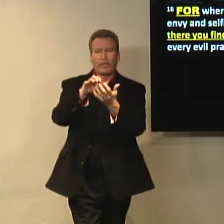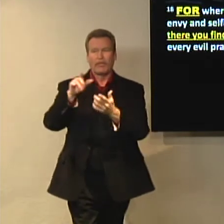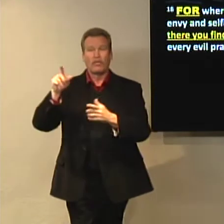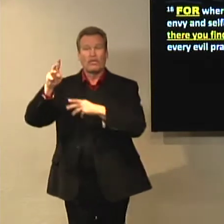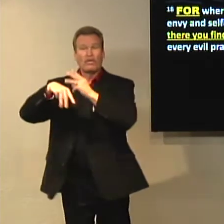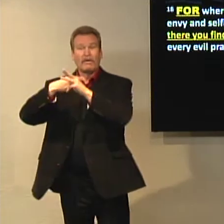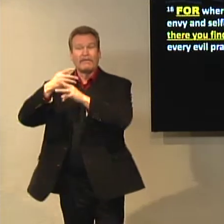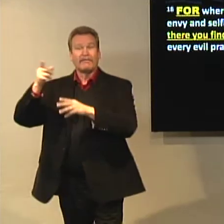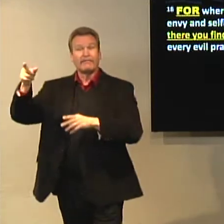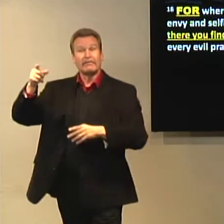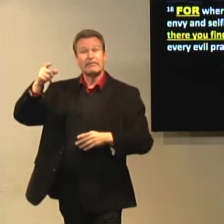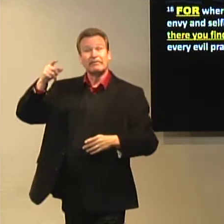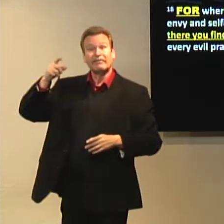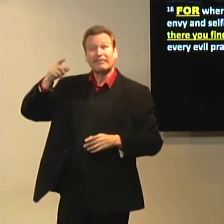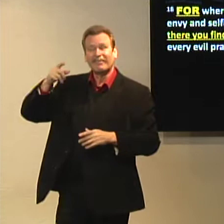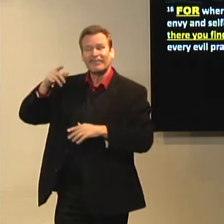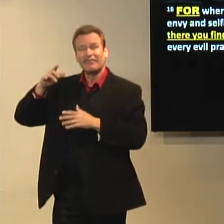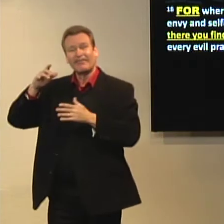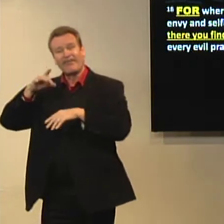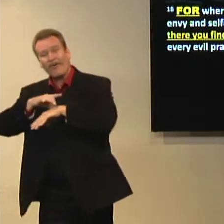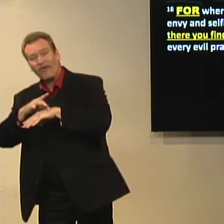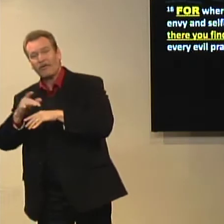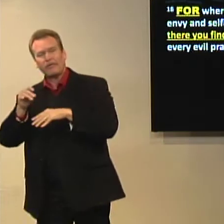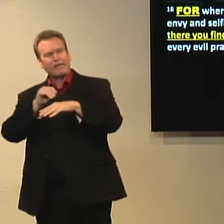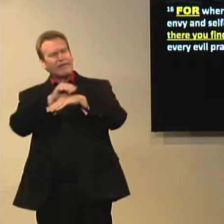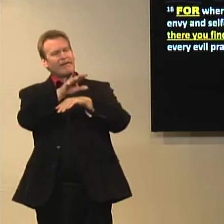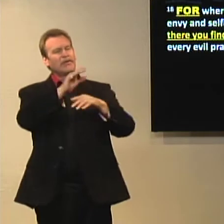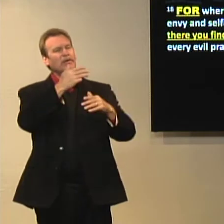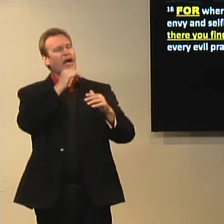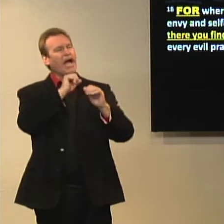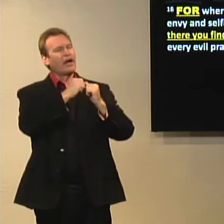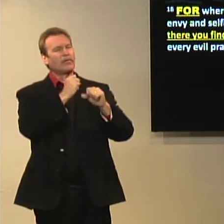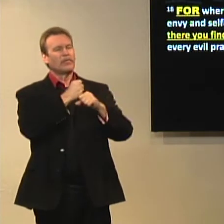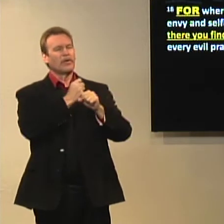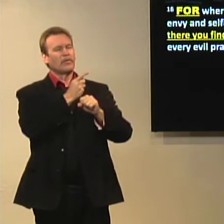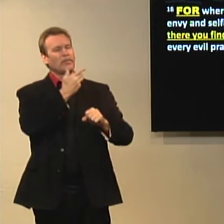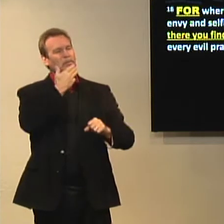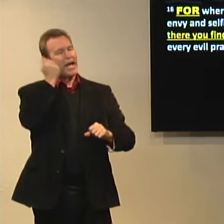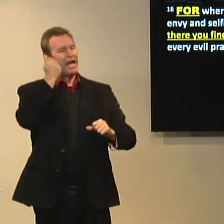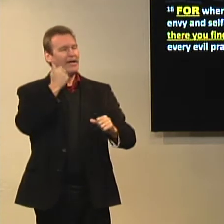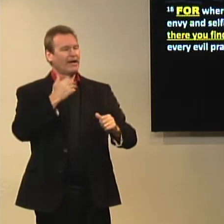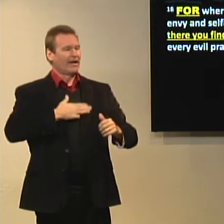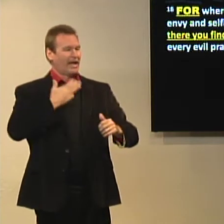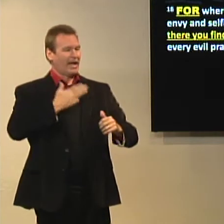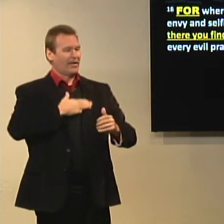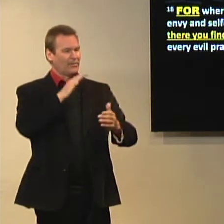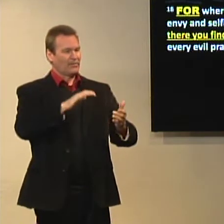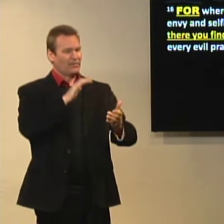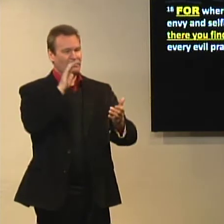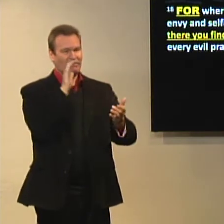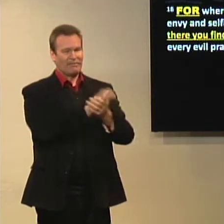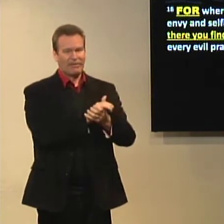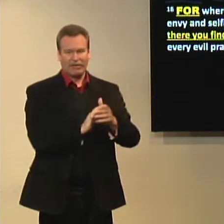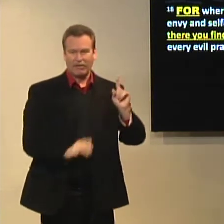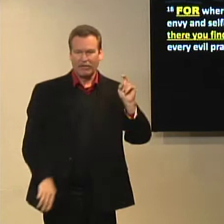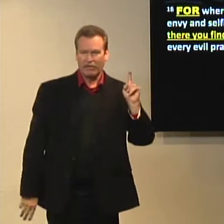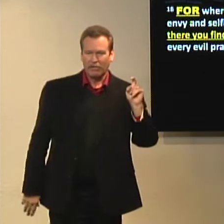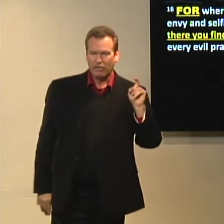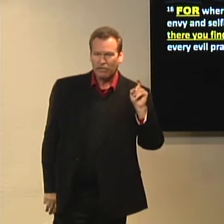problems. Because the things that go on in the world, these earthly influence about how to make everything better, how to make your wife